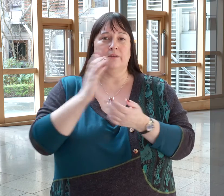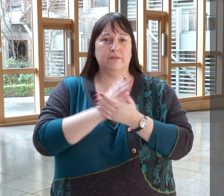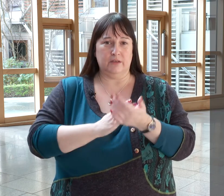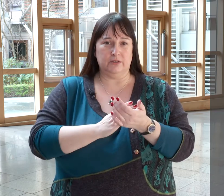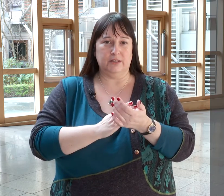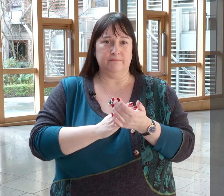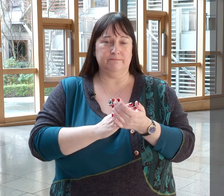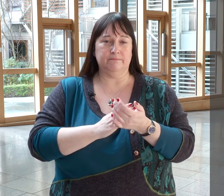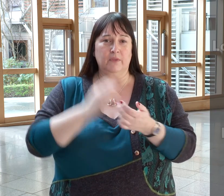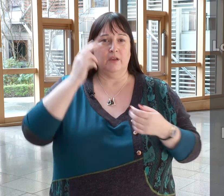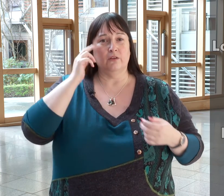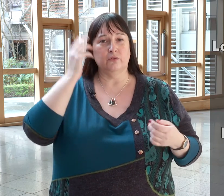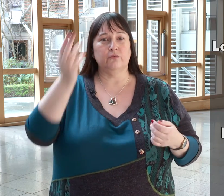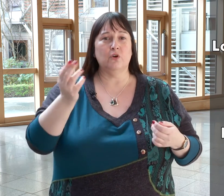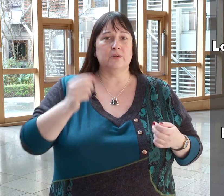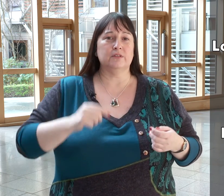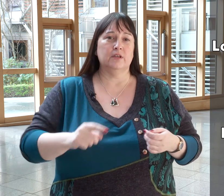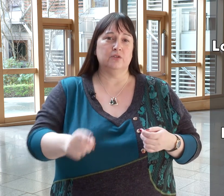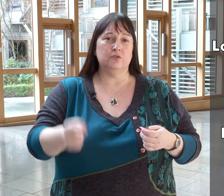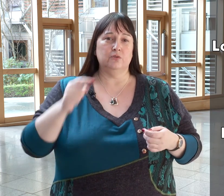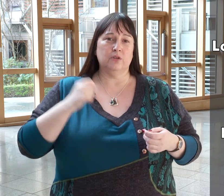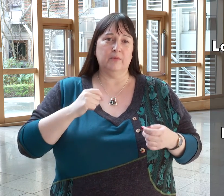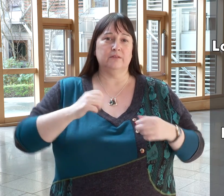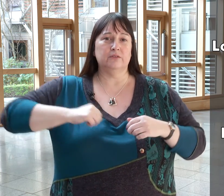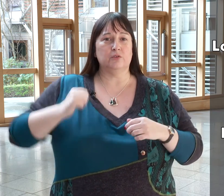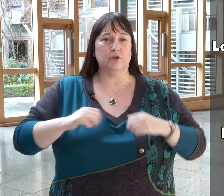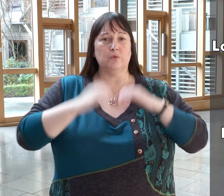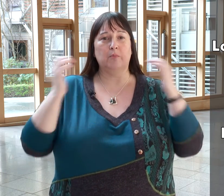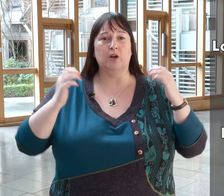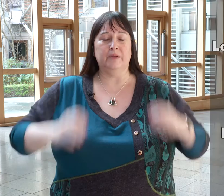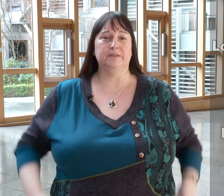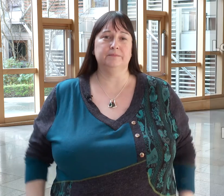1:30. Look forward to you coming to Scottish Parliament.